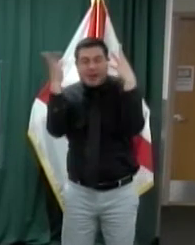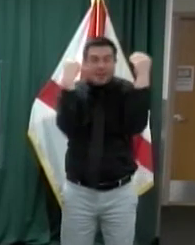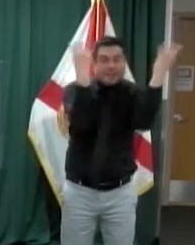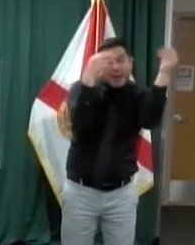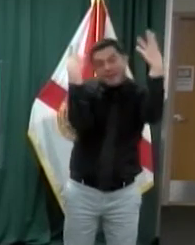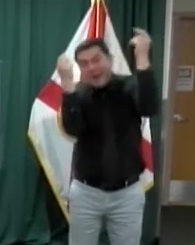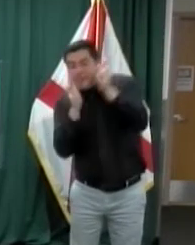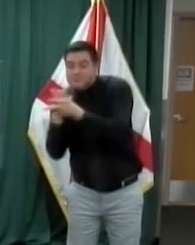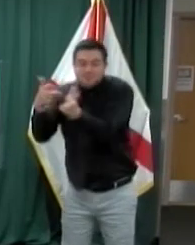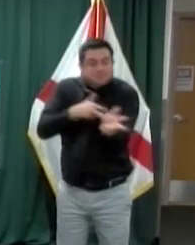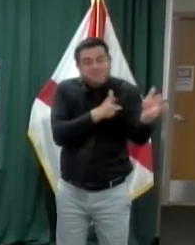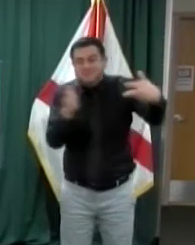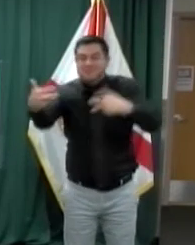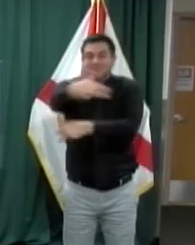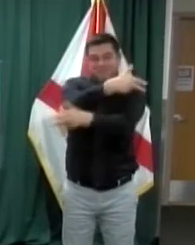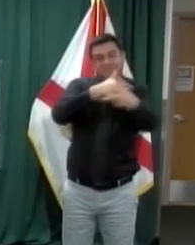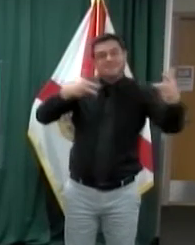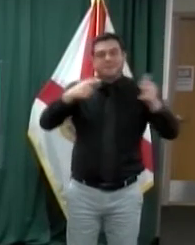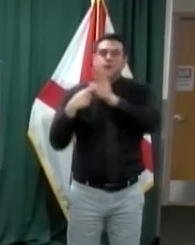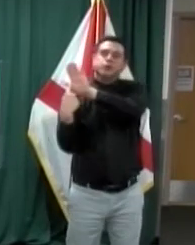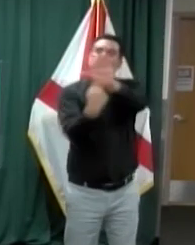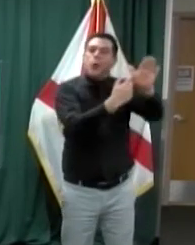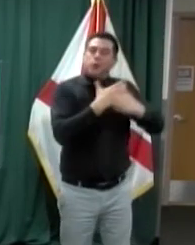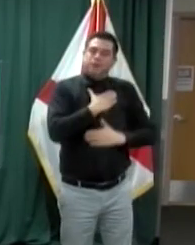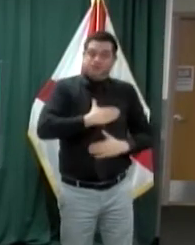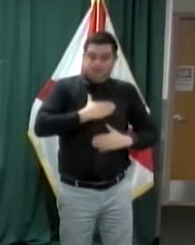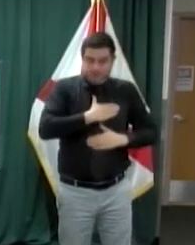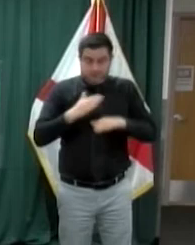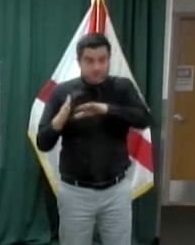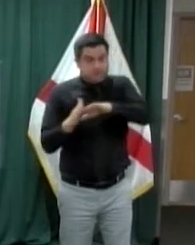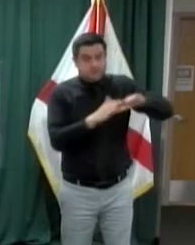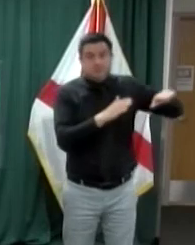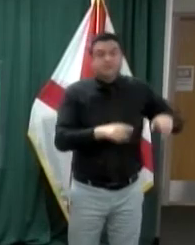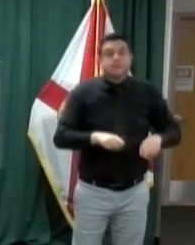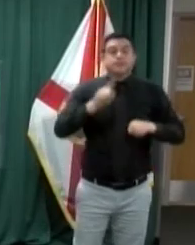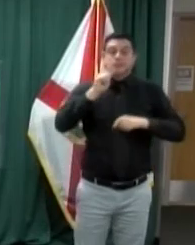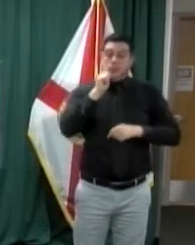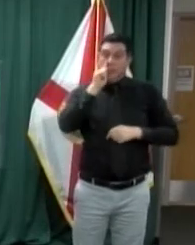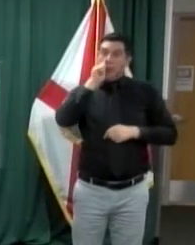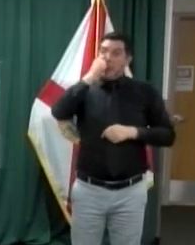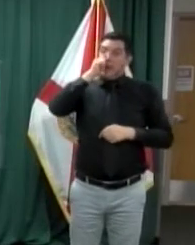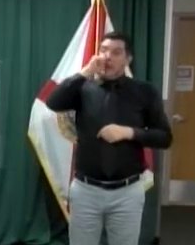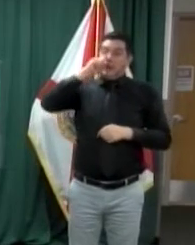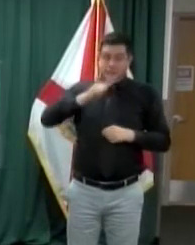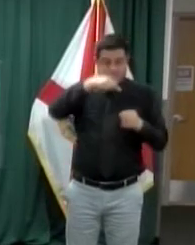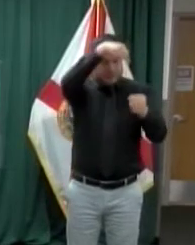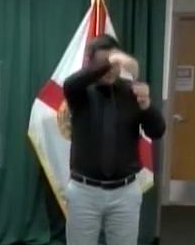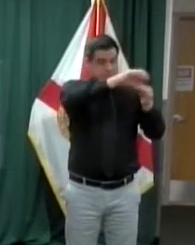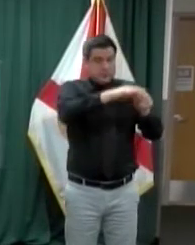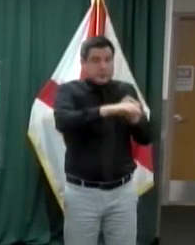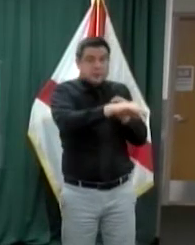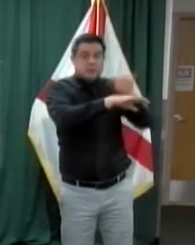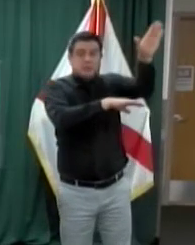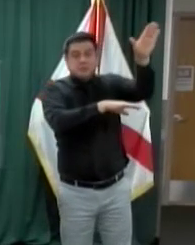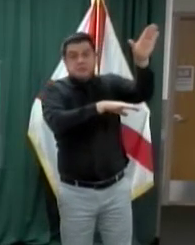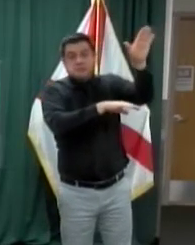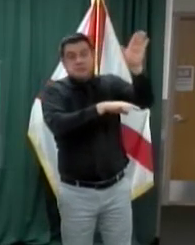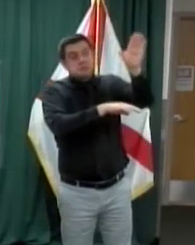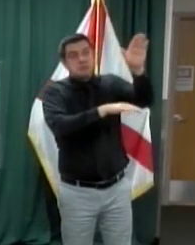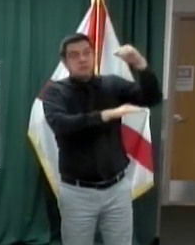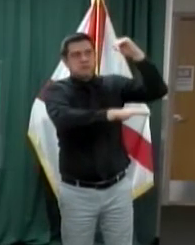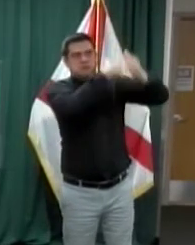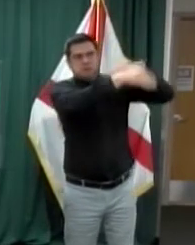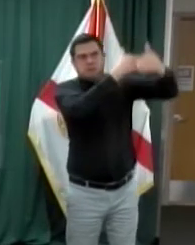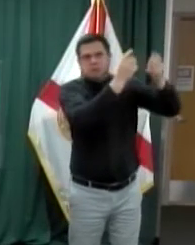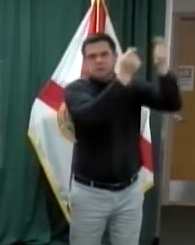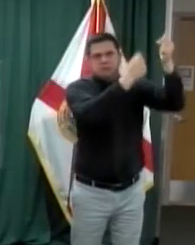between 2 days and a week. So we're expecting to get some of those results back relatively soon, so we'll start to see some